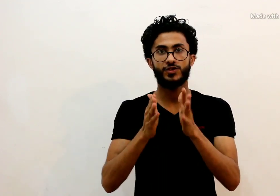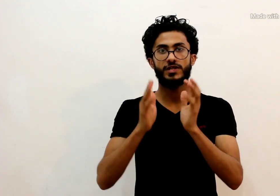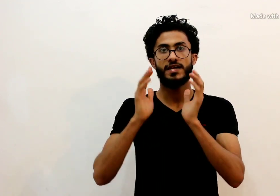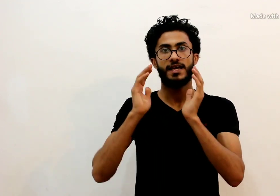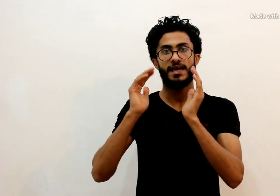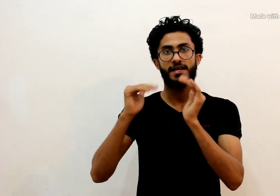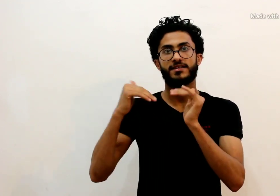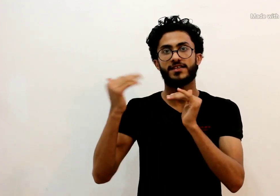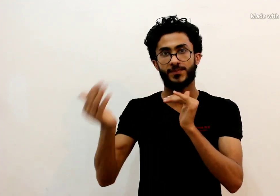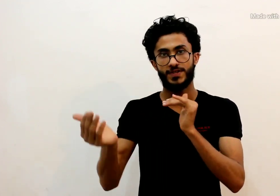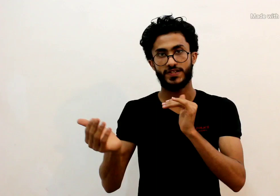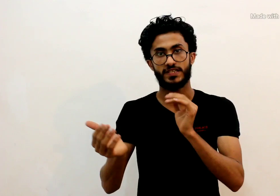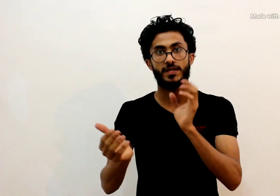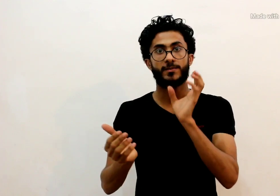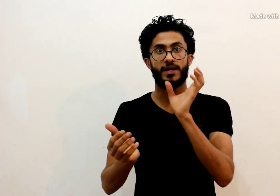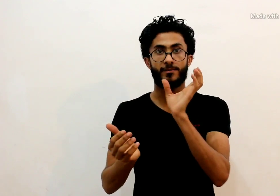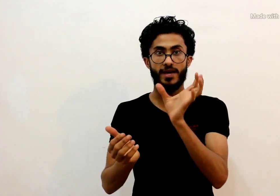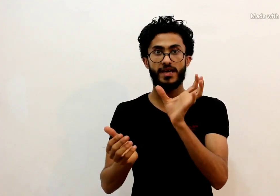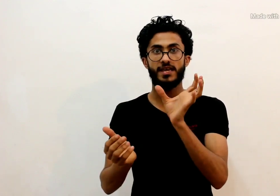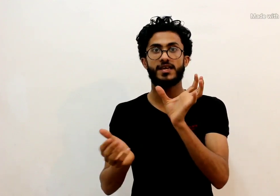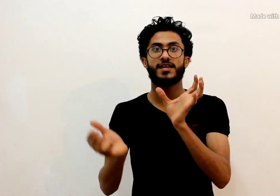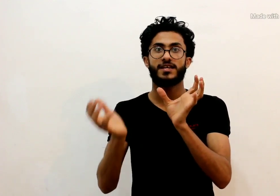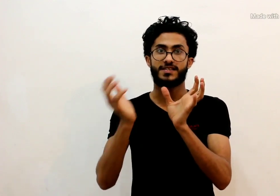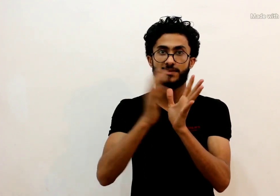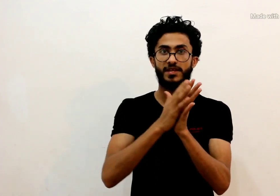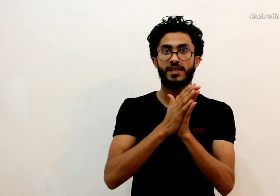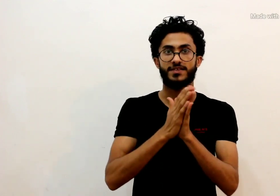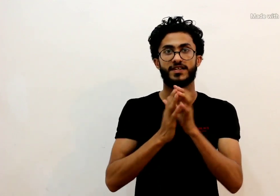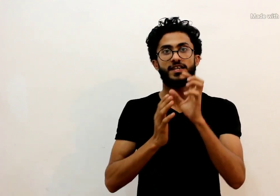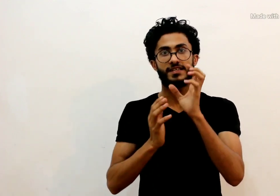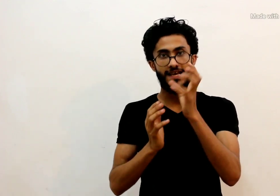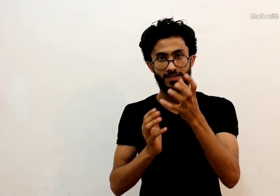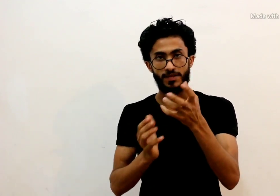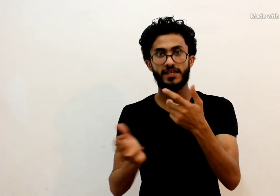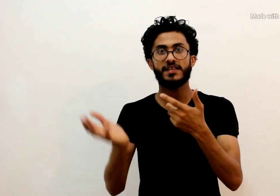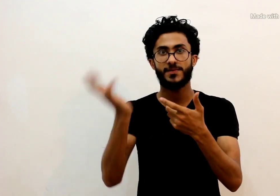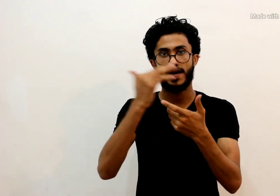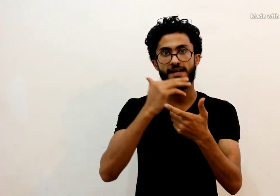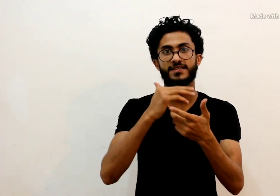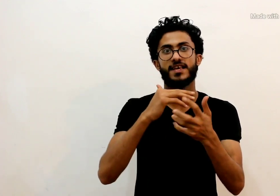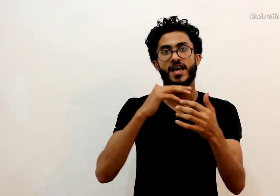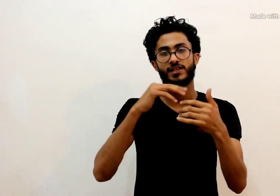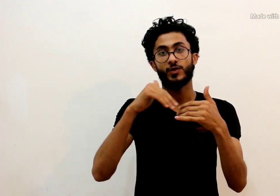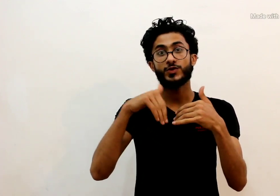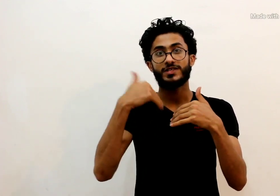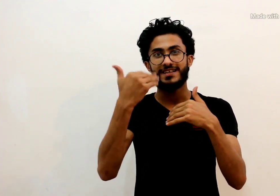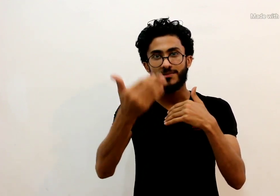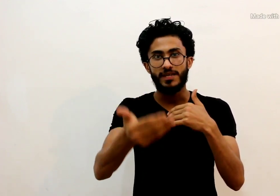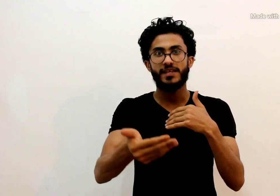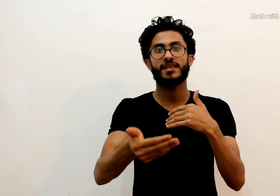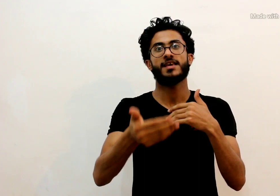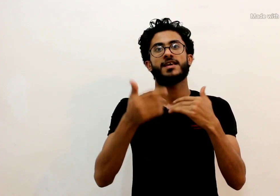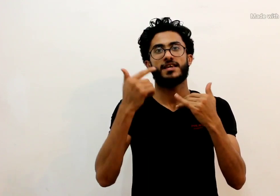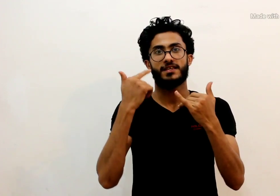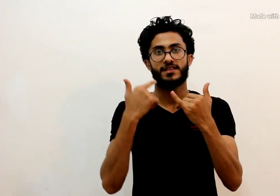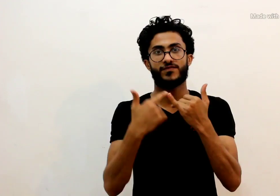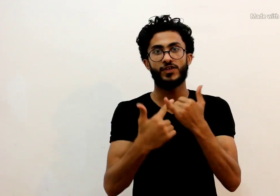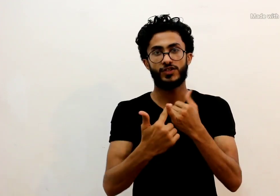future and in the present, but may is something else. It has a meaning in the past, and also it has a meaning in the